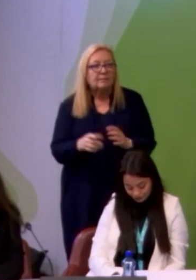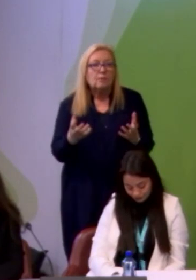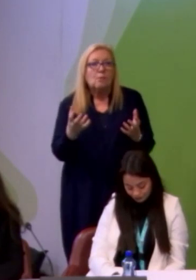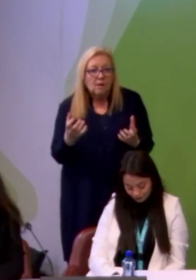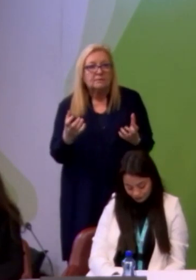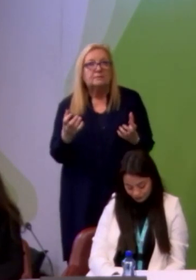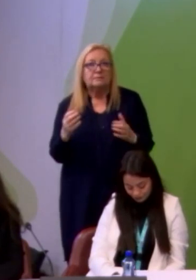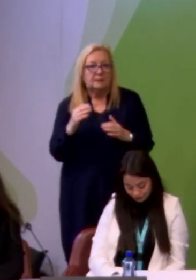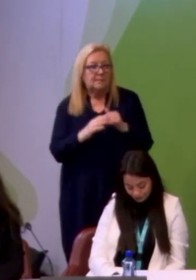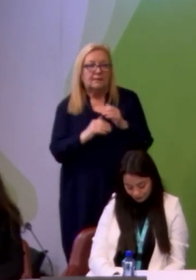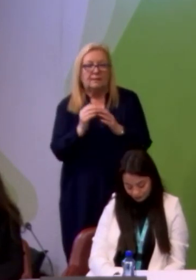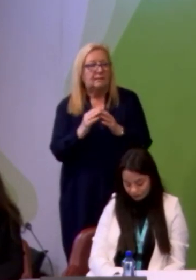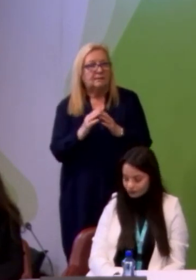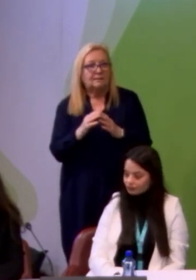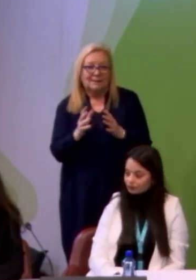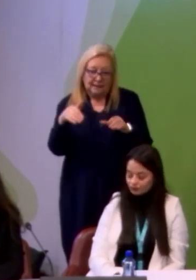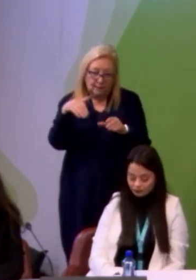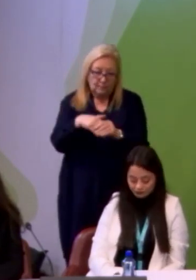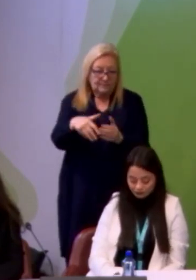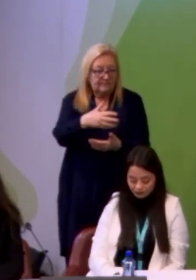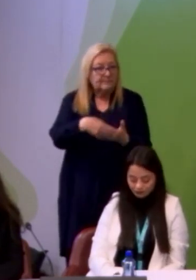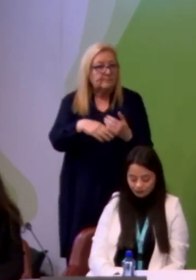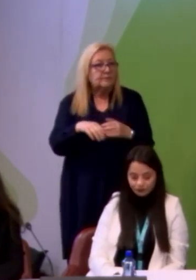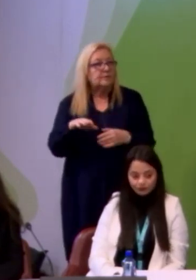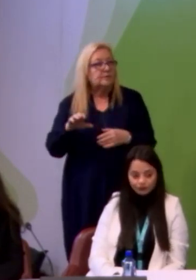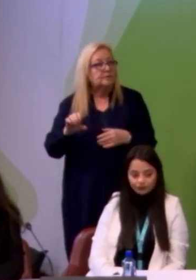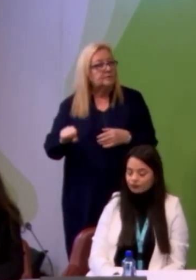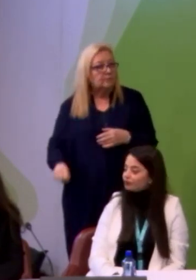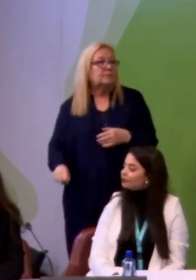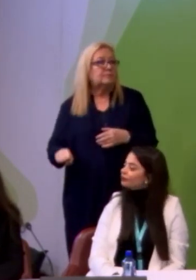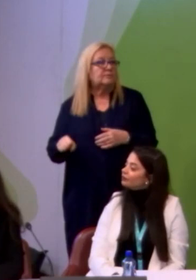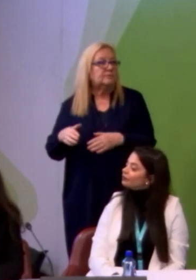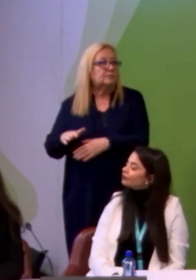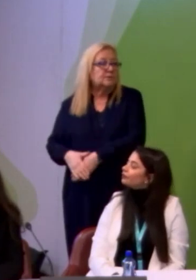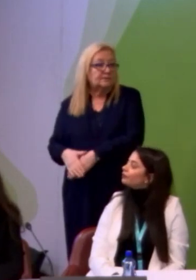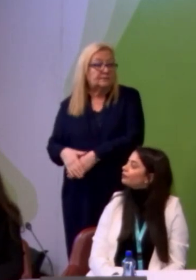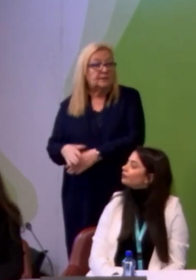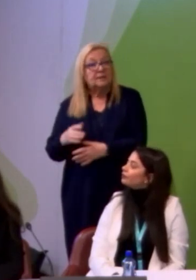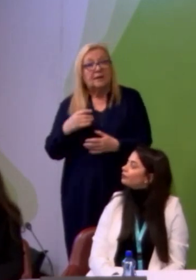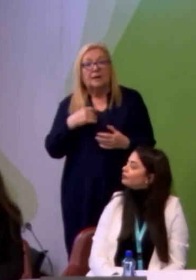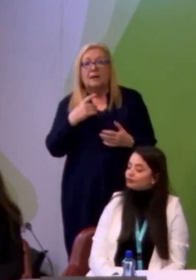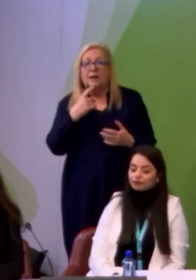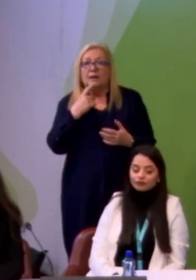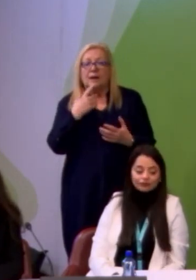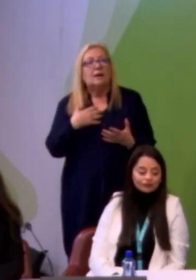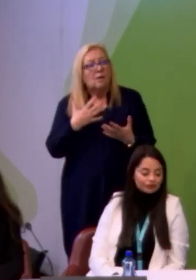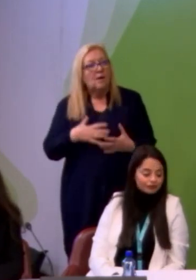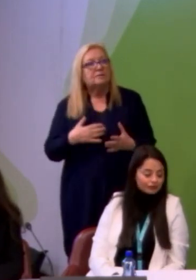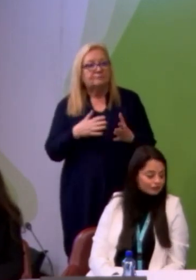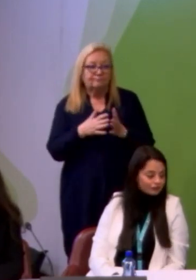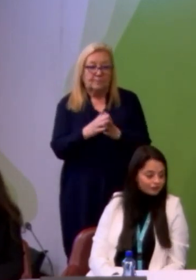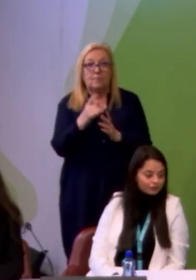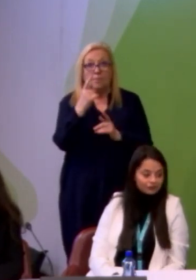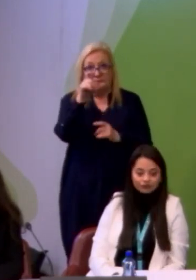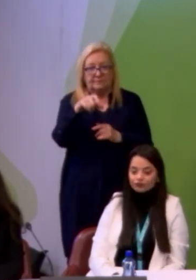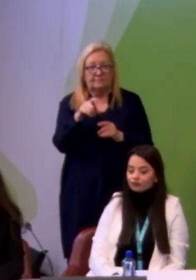building an inclusive South Sudan. So that's really awesome. So let me tell you about one of the amazing young